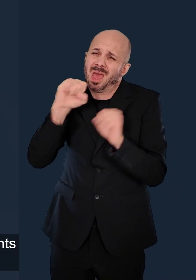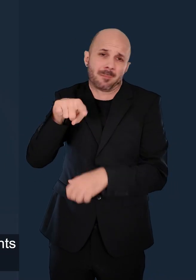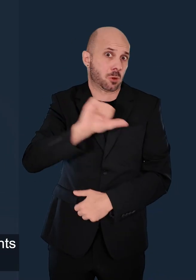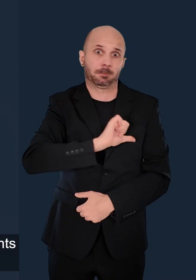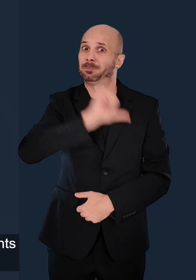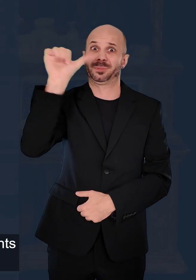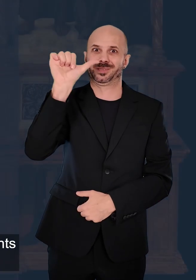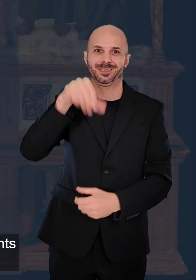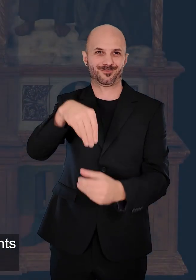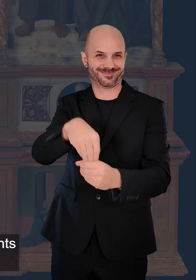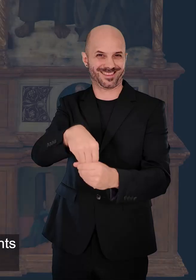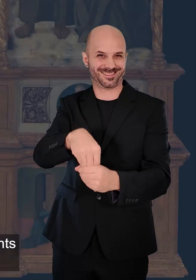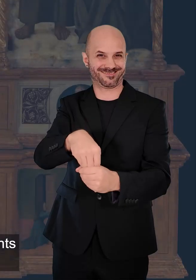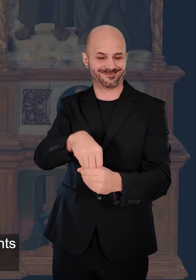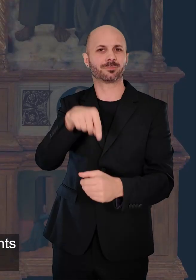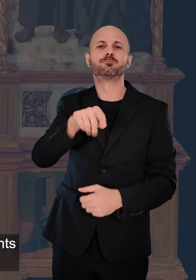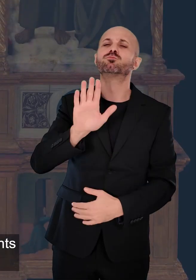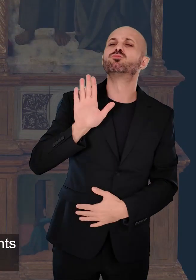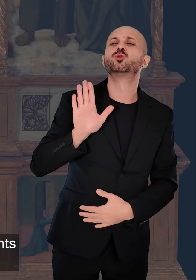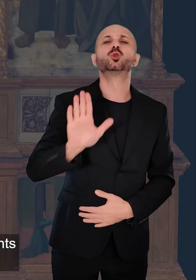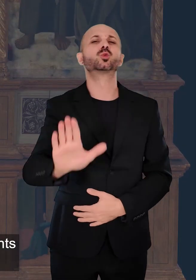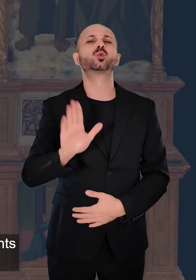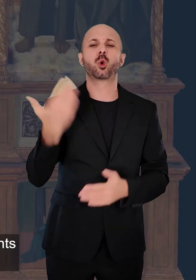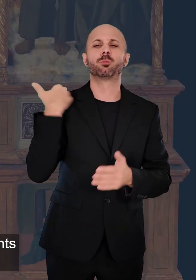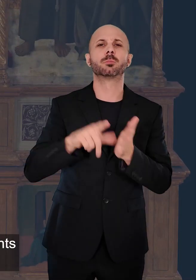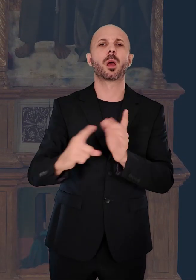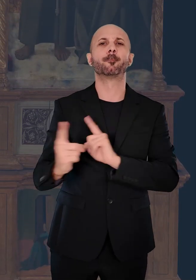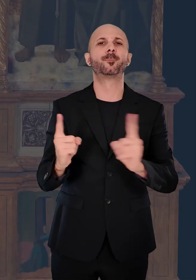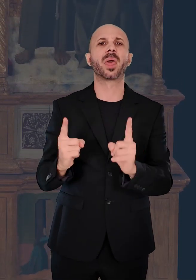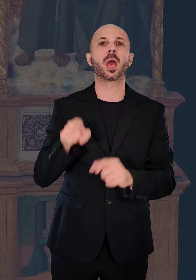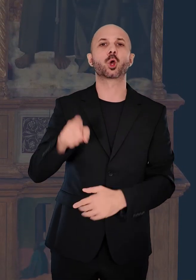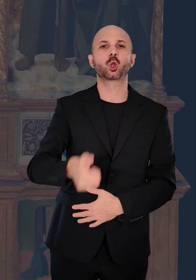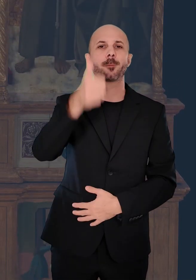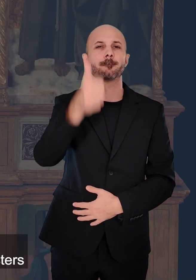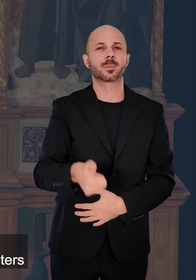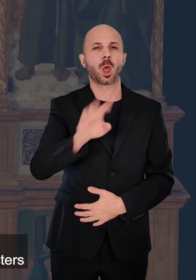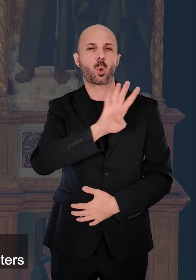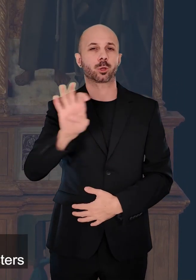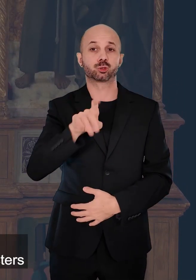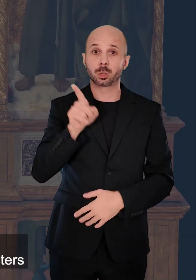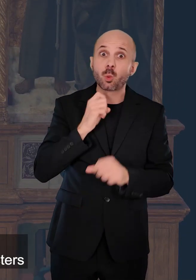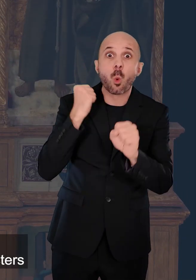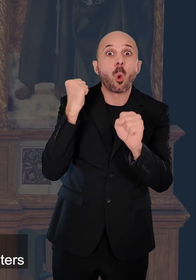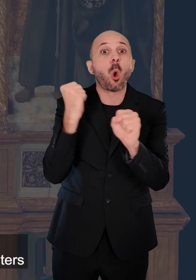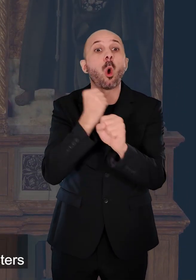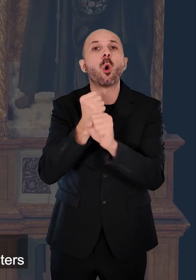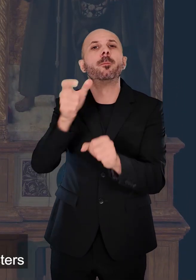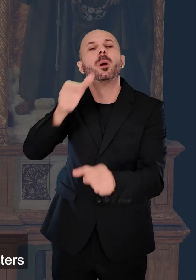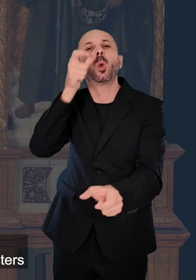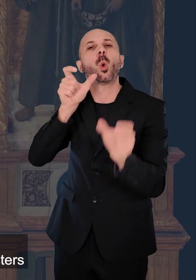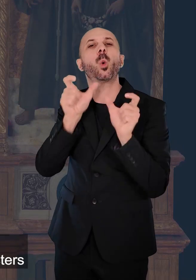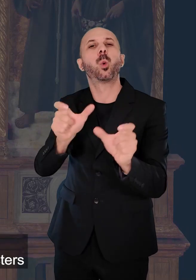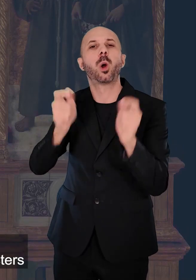that encapsulates many elements of 15th century culture. The work was painted for